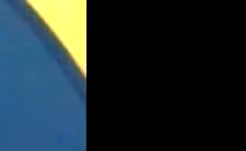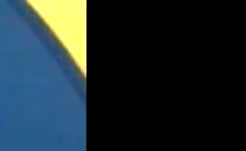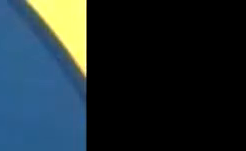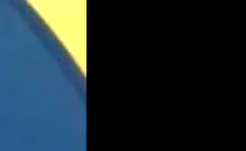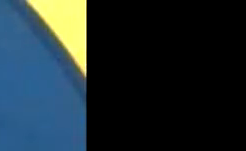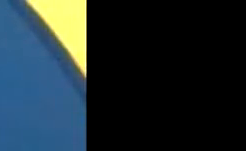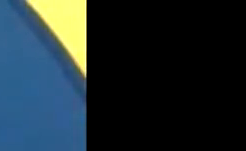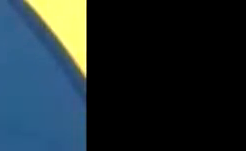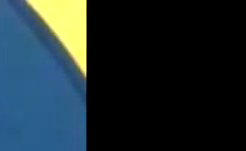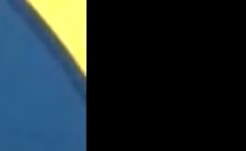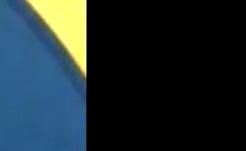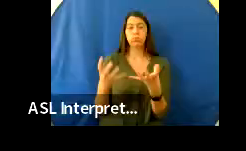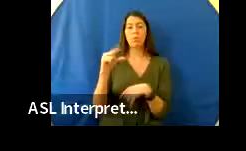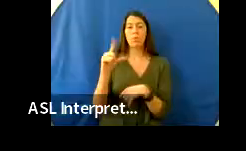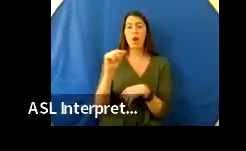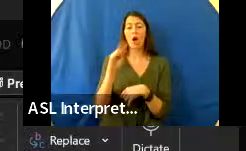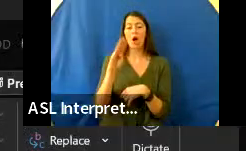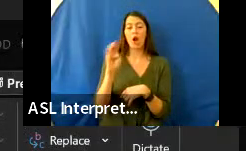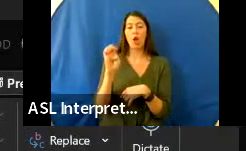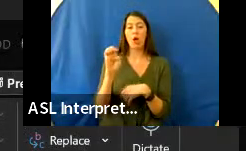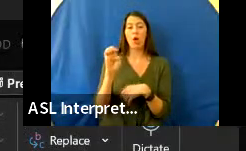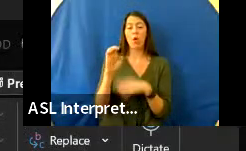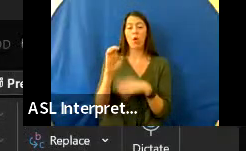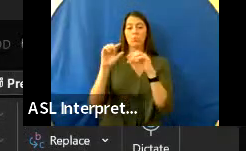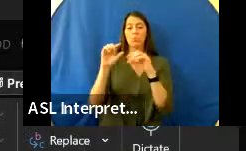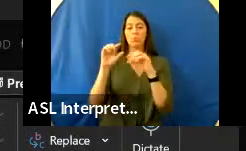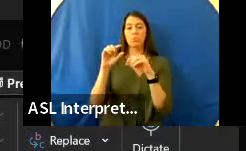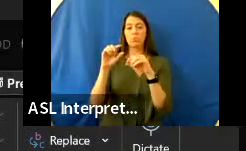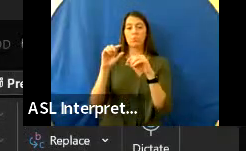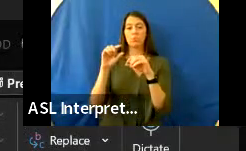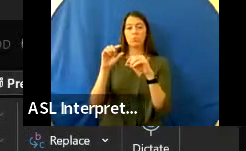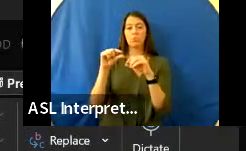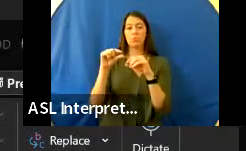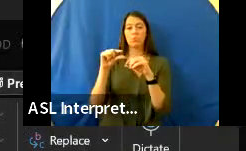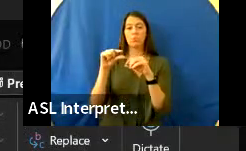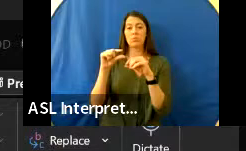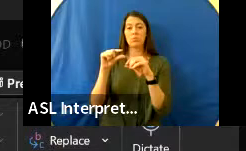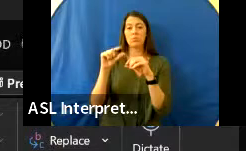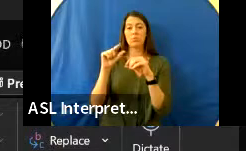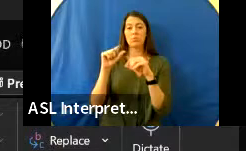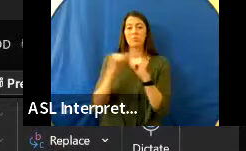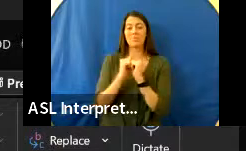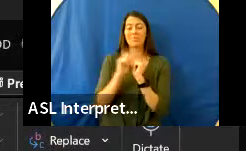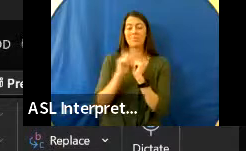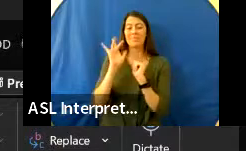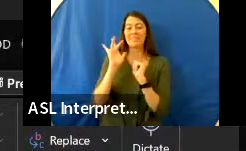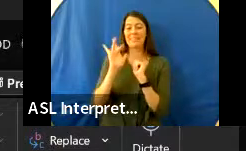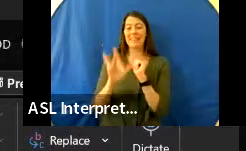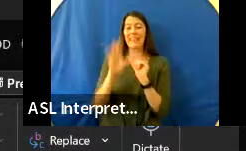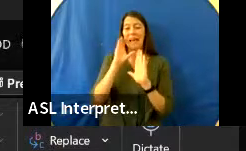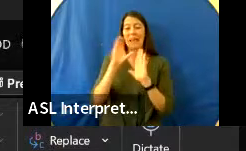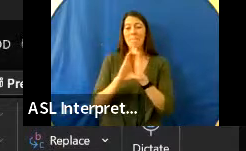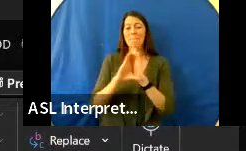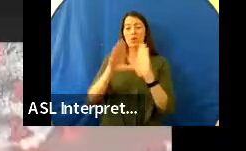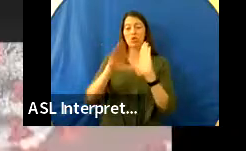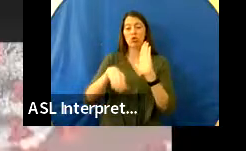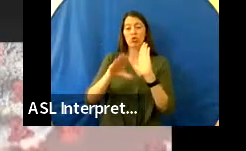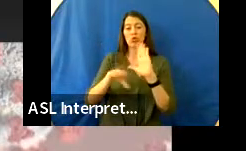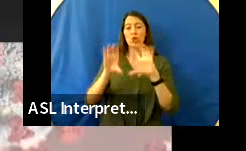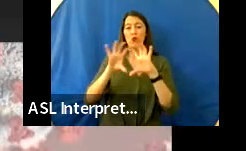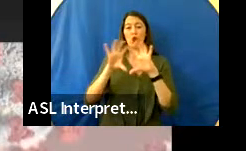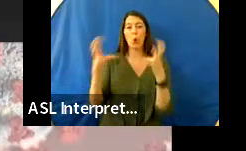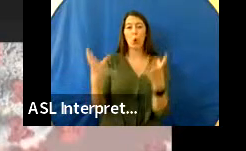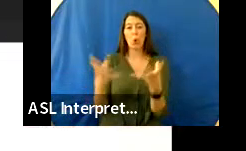to, let's see, hold on. Sorry, to select